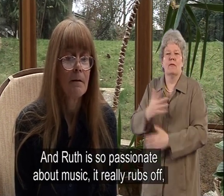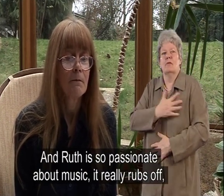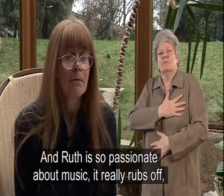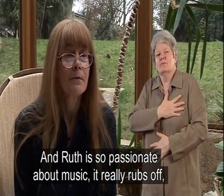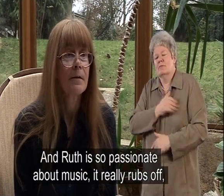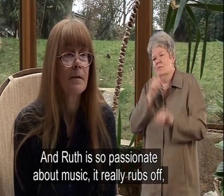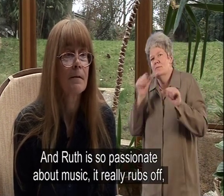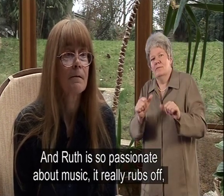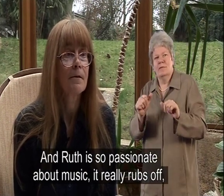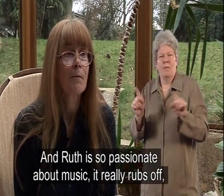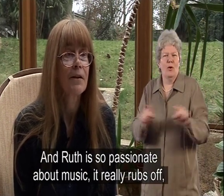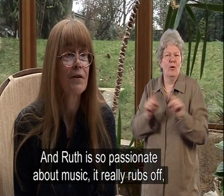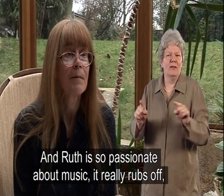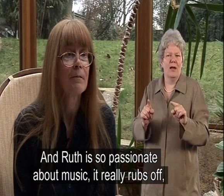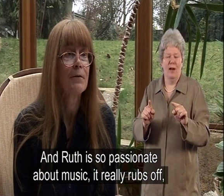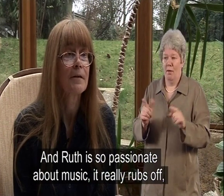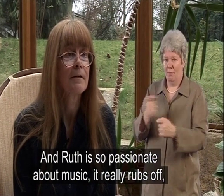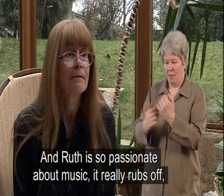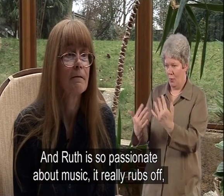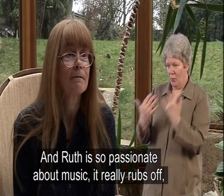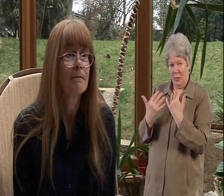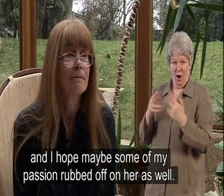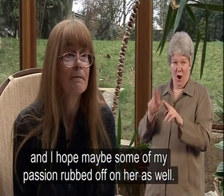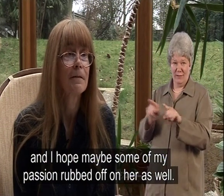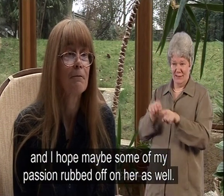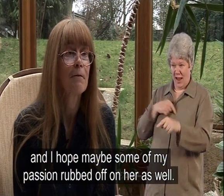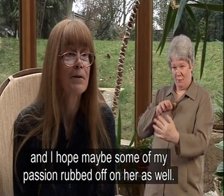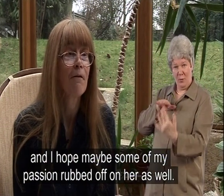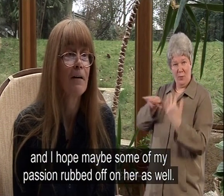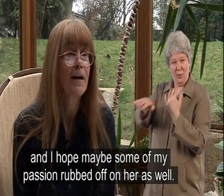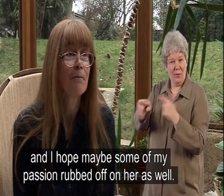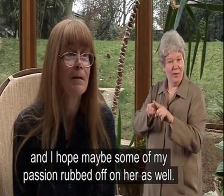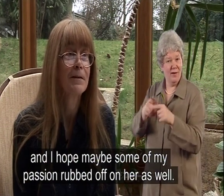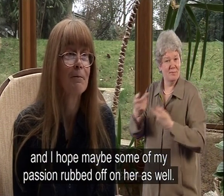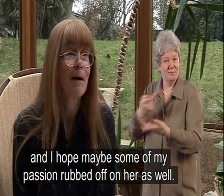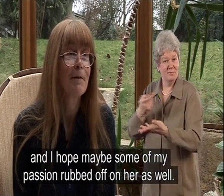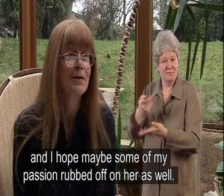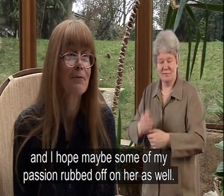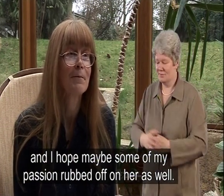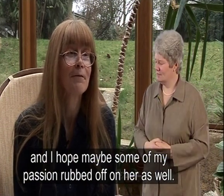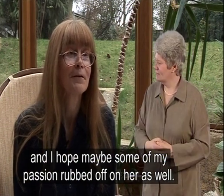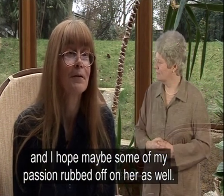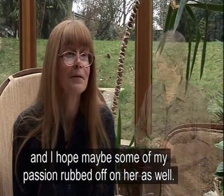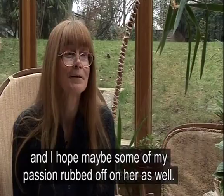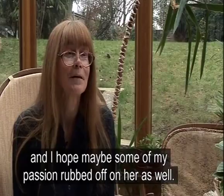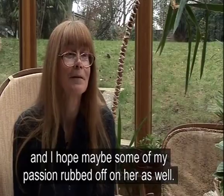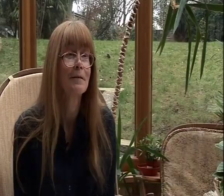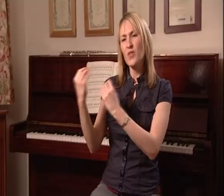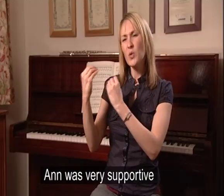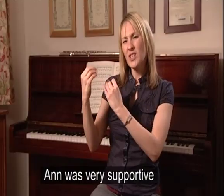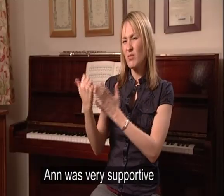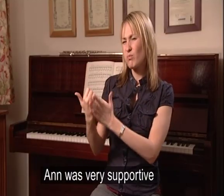And Ruth is so passionate about music that it rubs off, and I hope maybe some of my passion rubbed off on her as